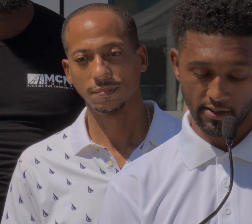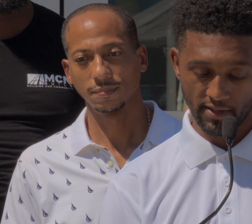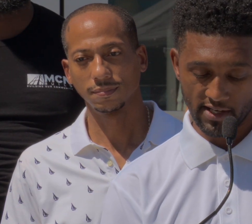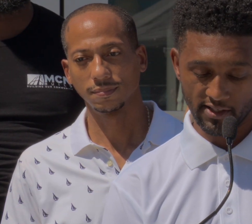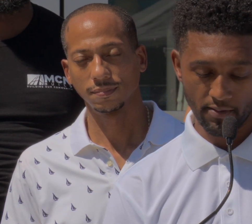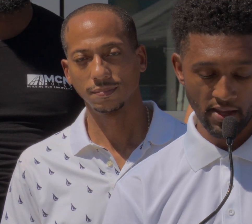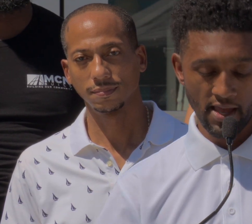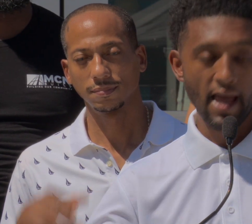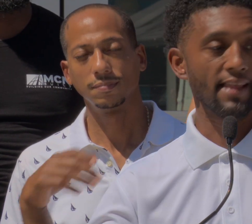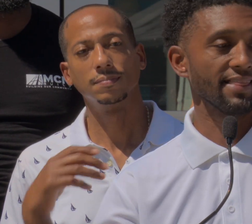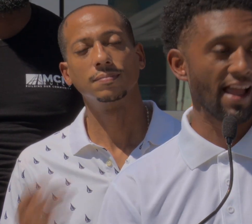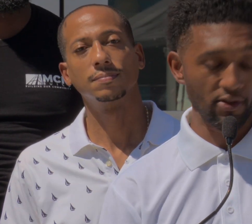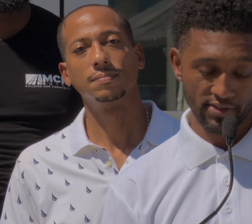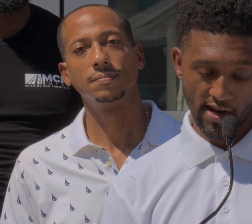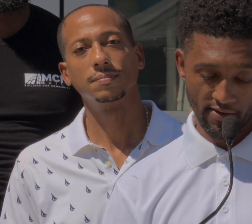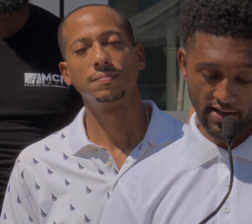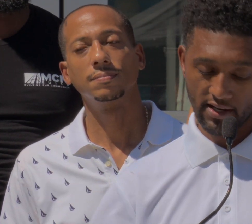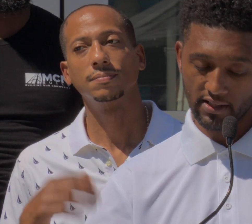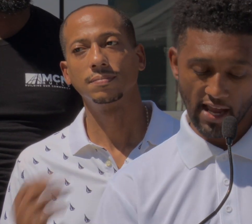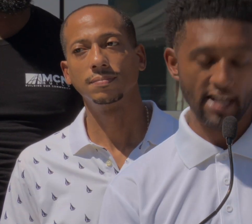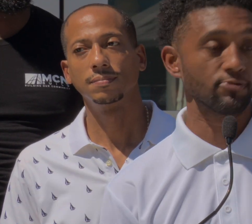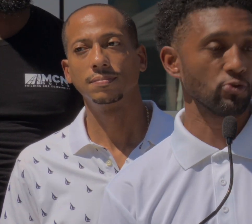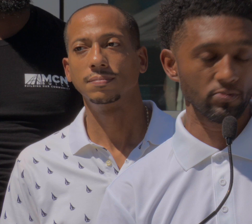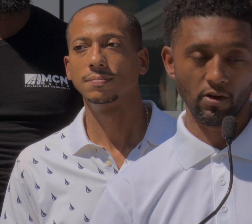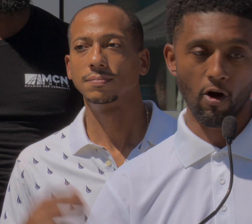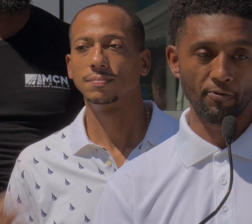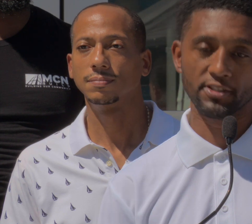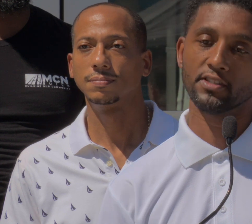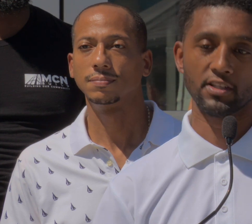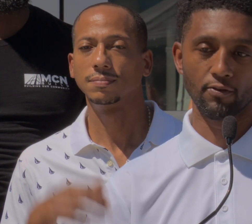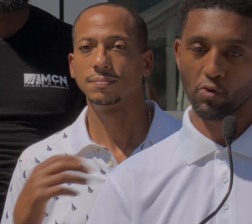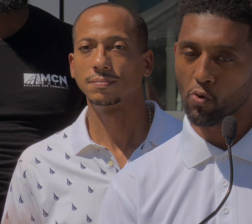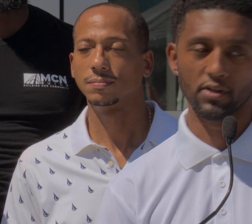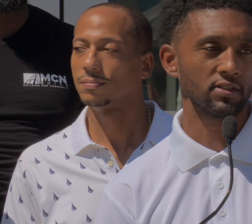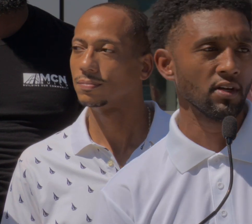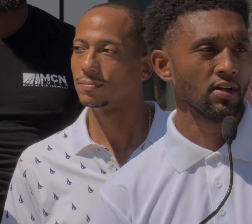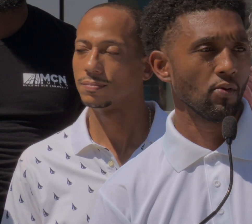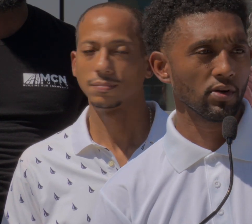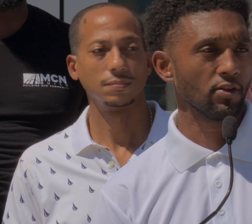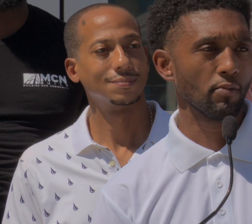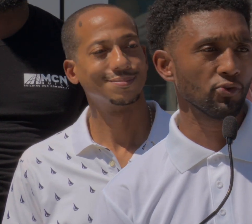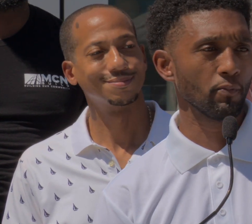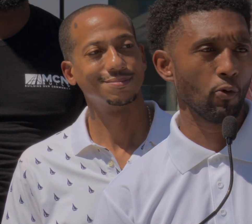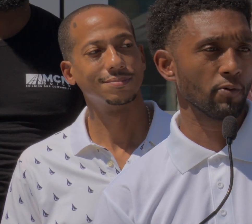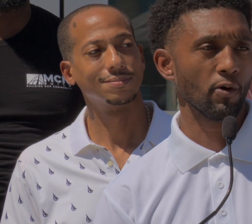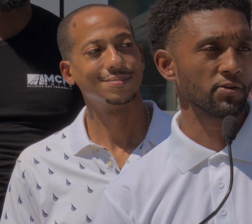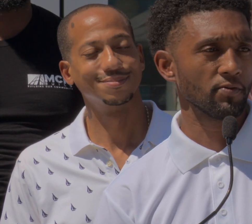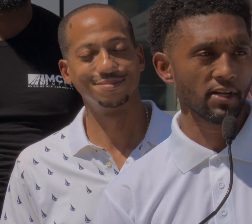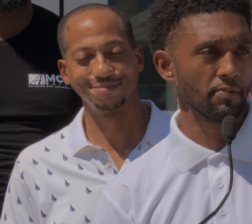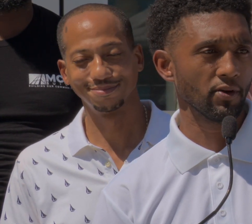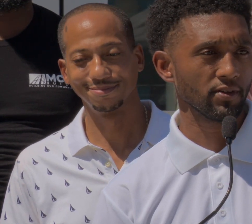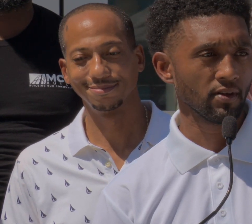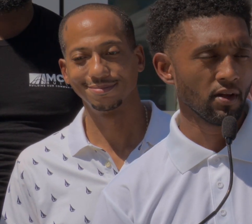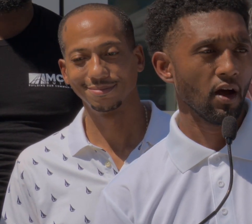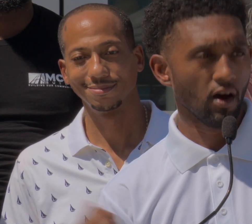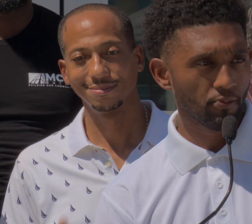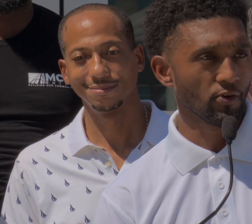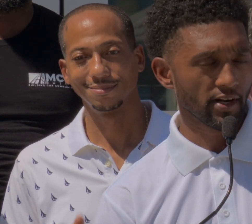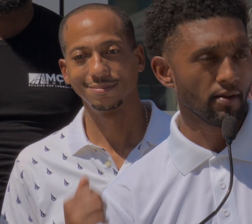serve as a gymnasium, a lounge area, classrooms, offices, and of course, one of the most important parts of any